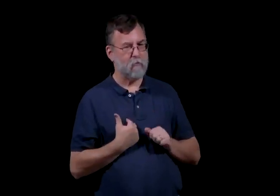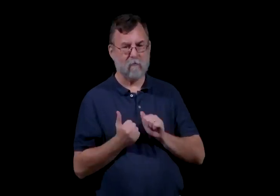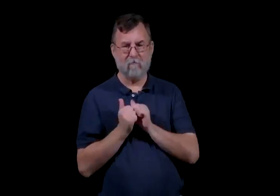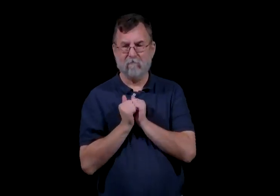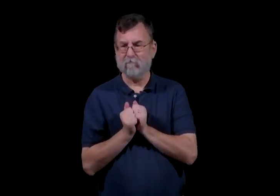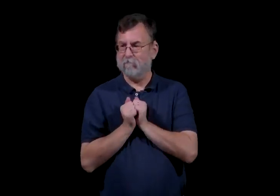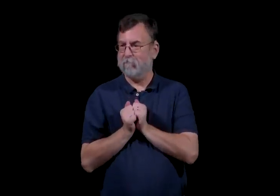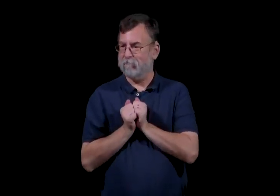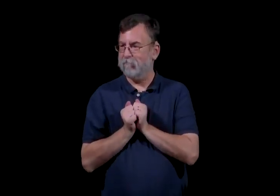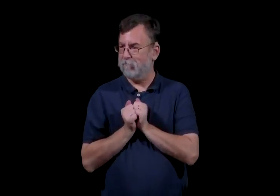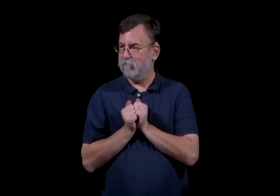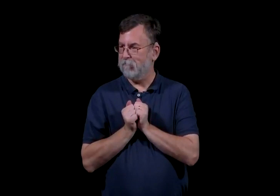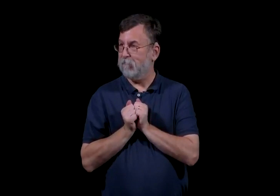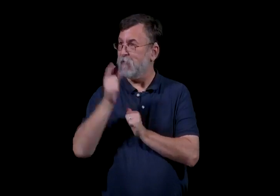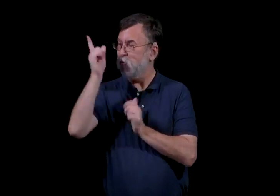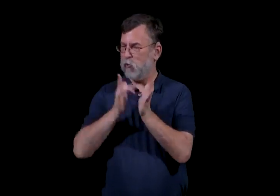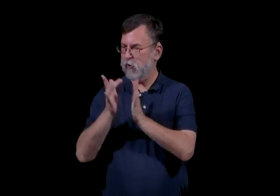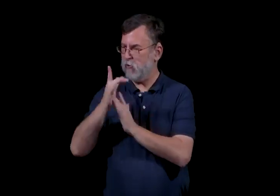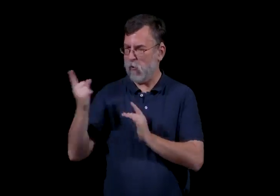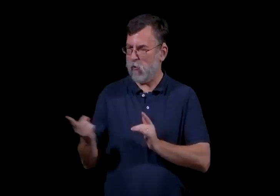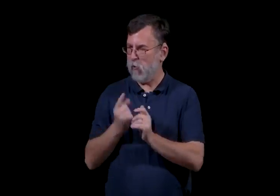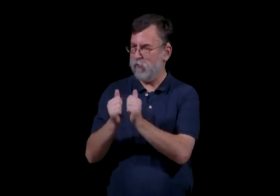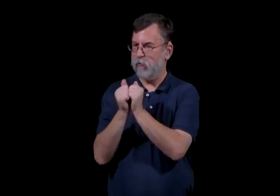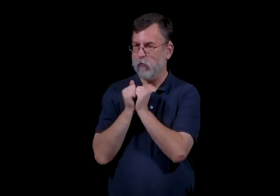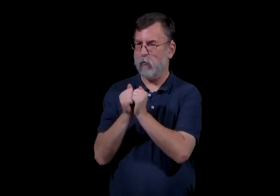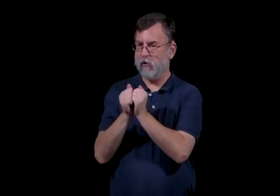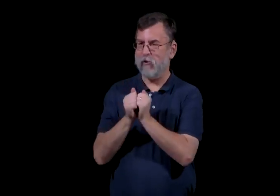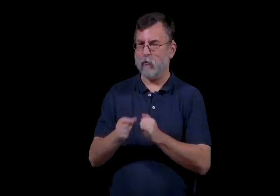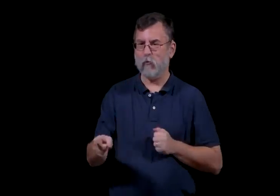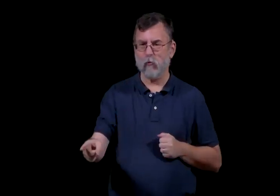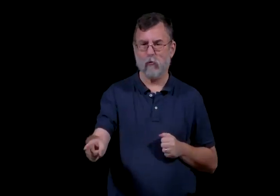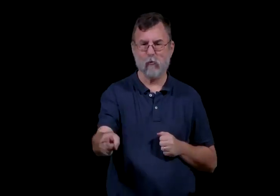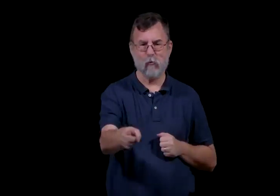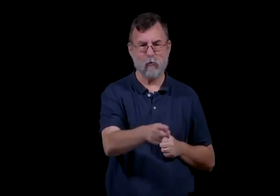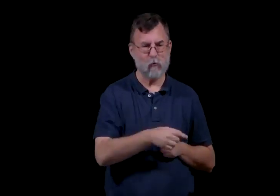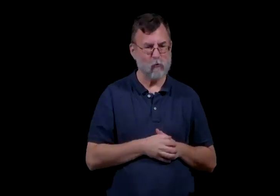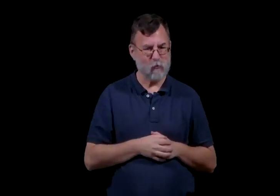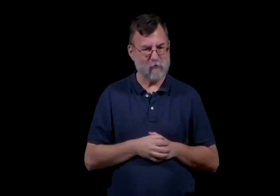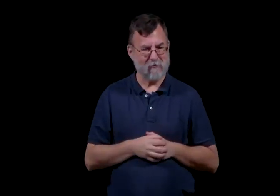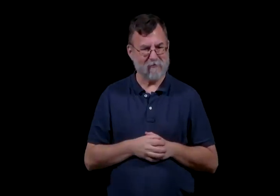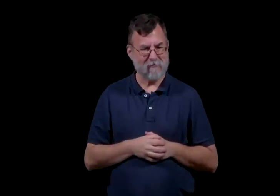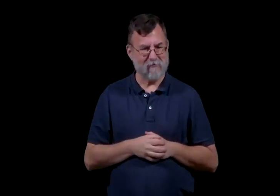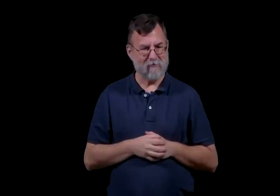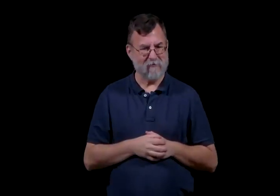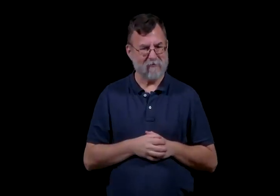With that verse, it says, for you are with me. Jesus is always with me.